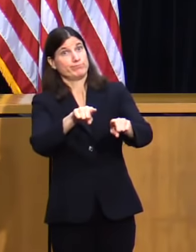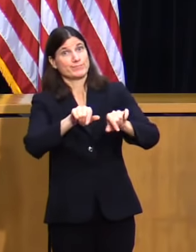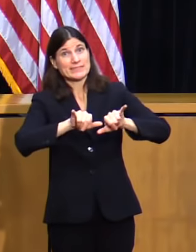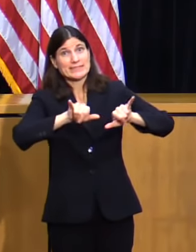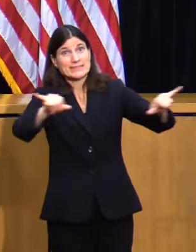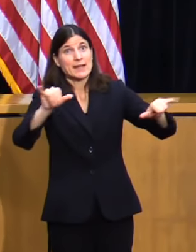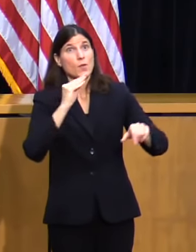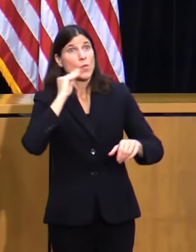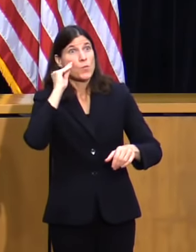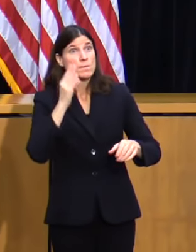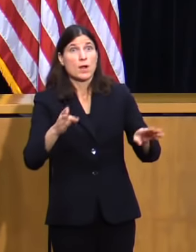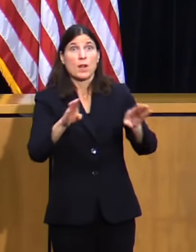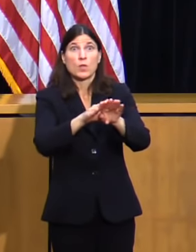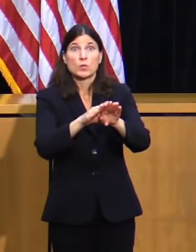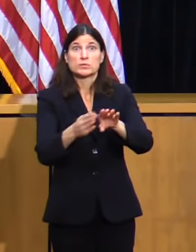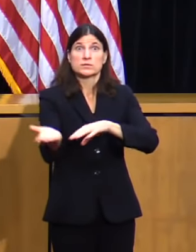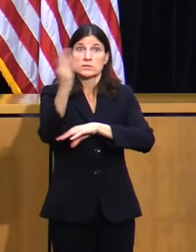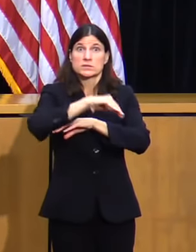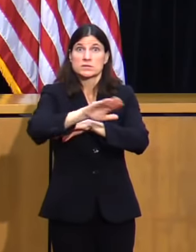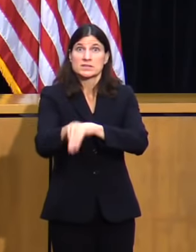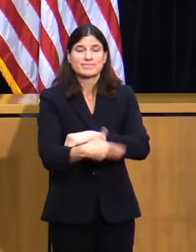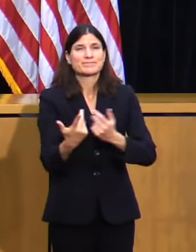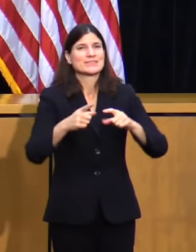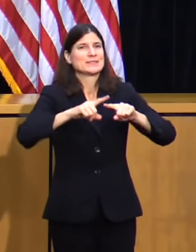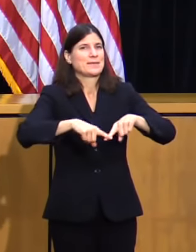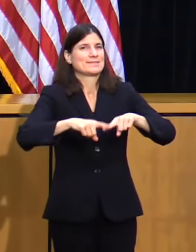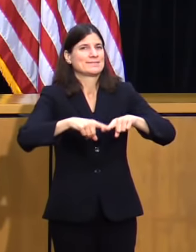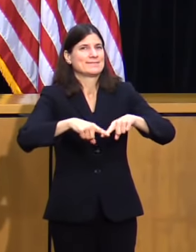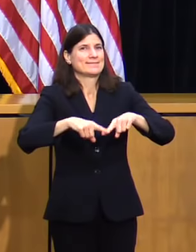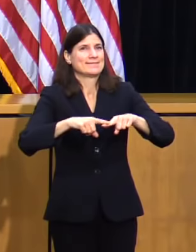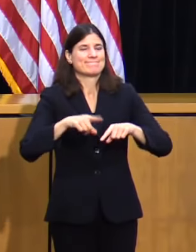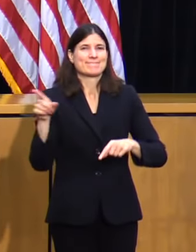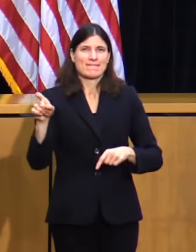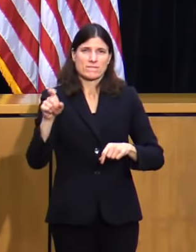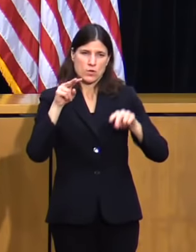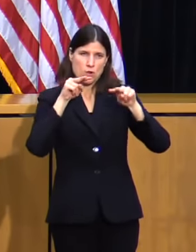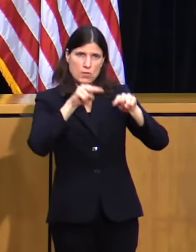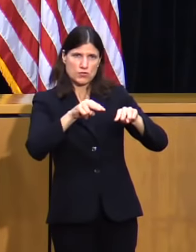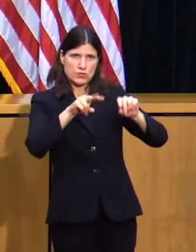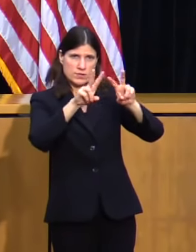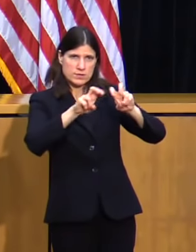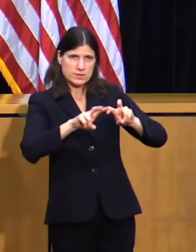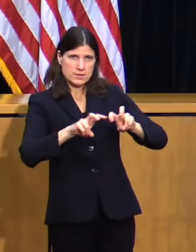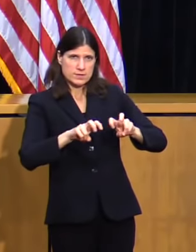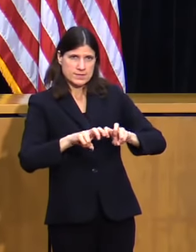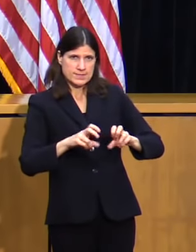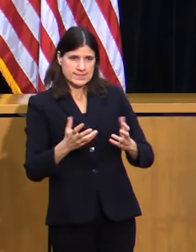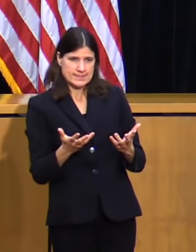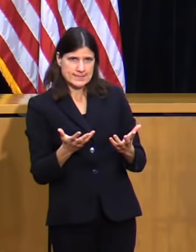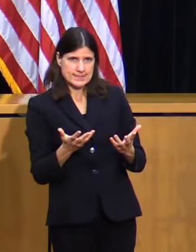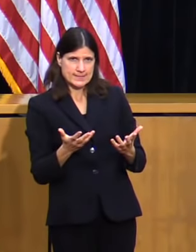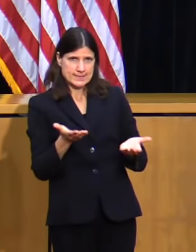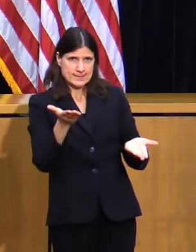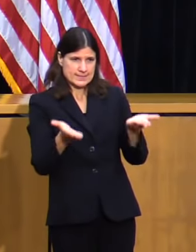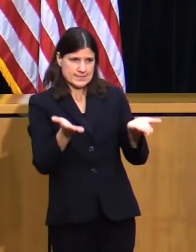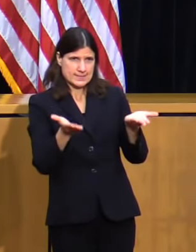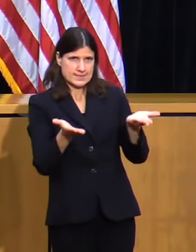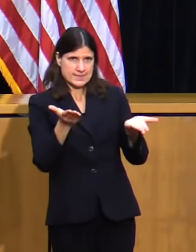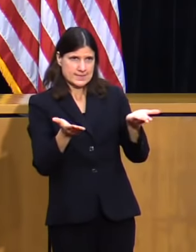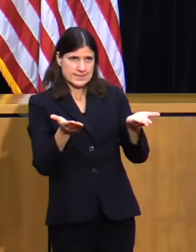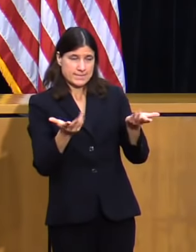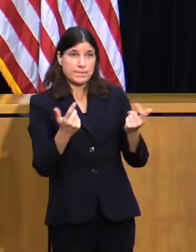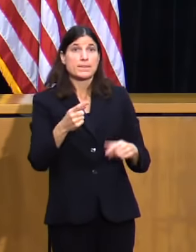of self-administered type tests. We're not there yet, but if you take a